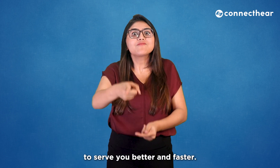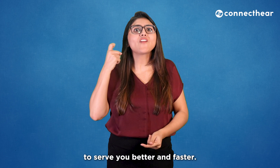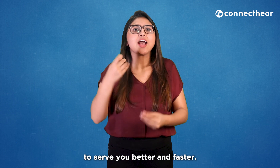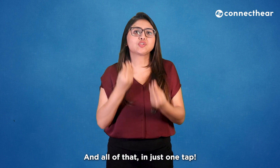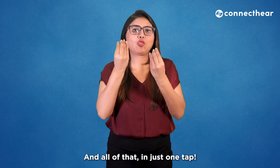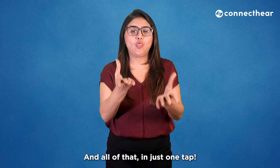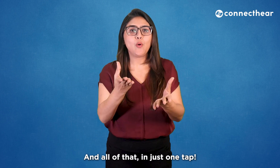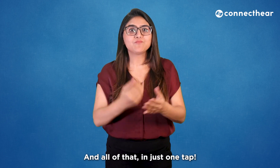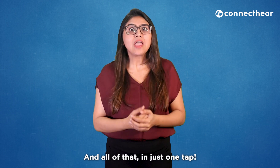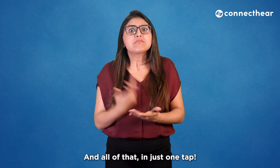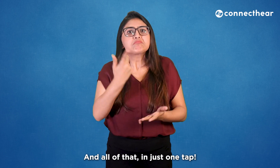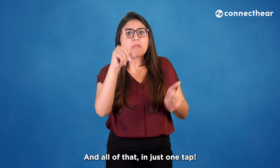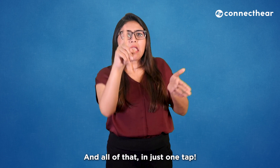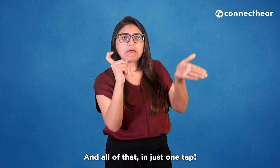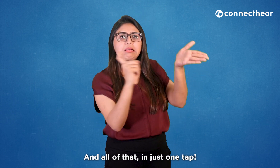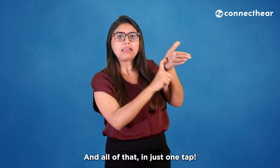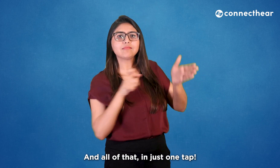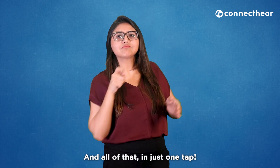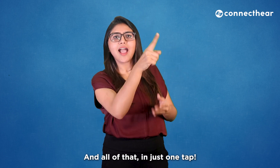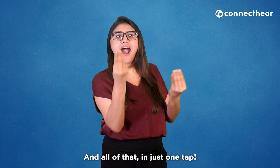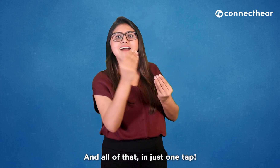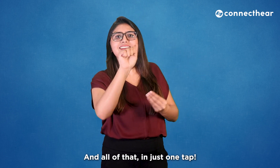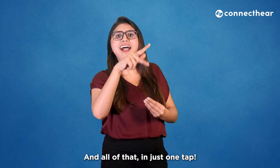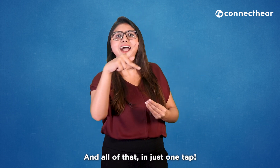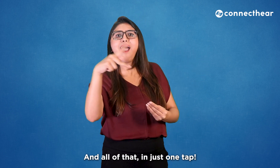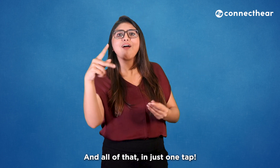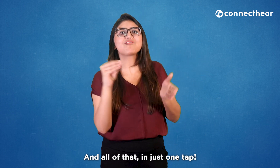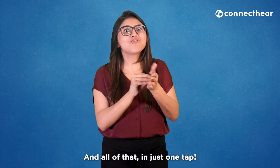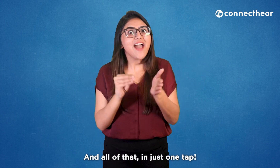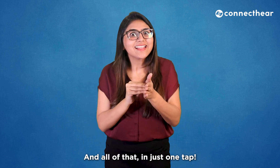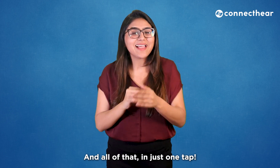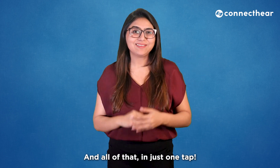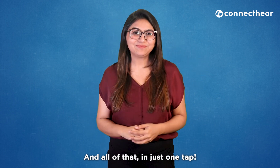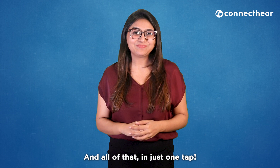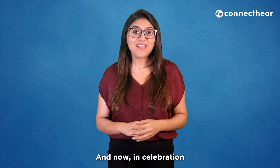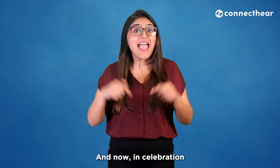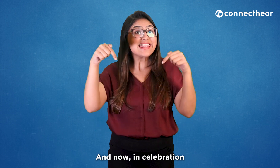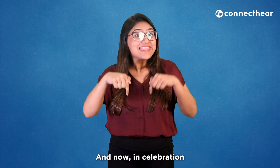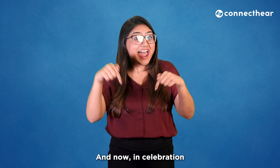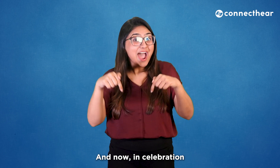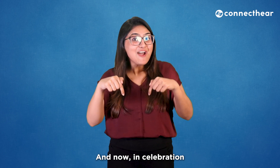all of that in just one tap. And now, in celebration